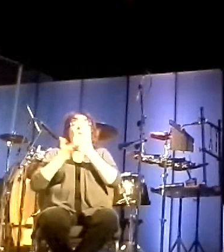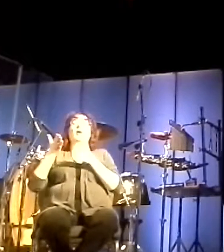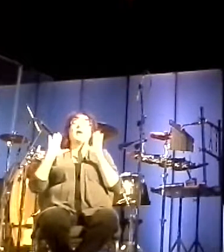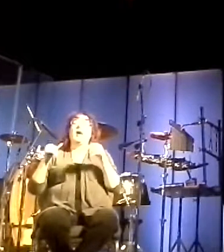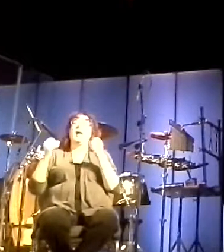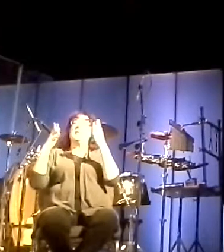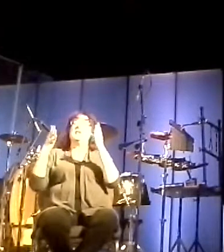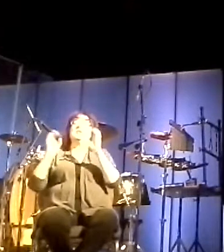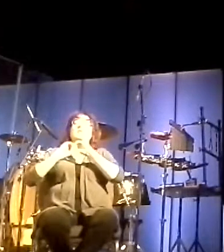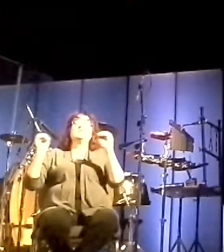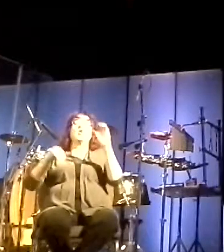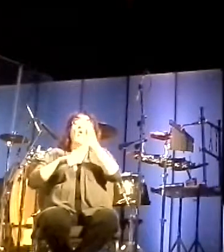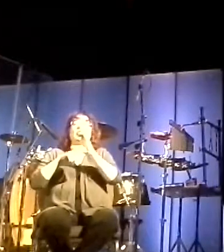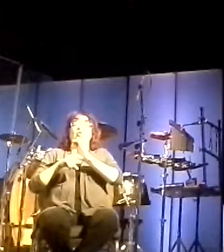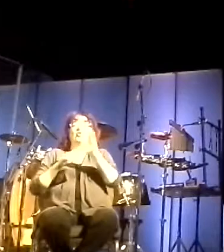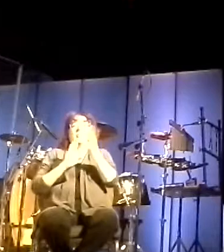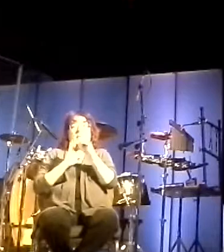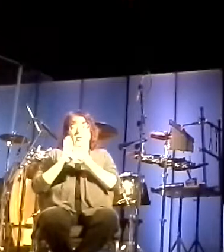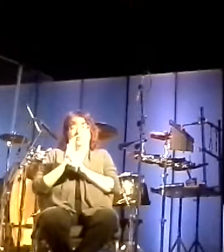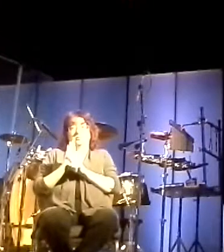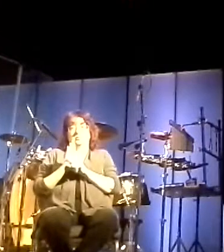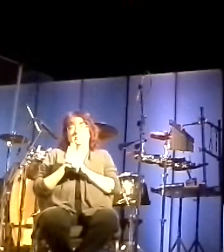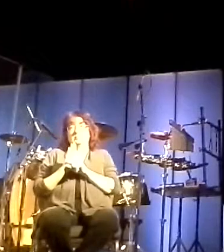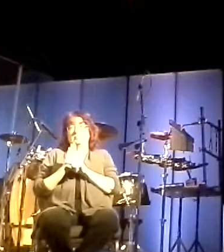of you had no church background when you came to here?